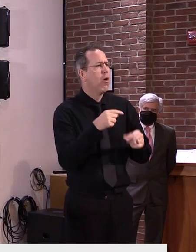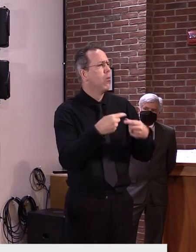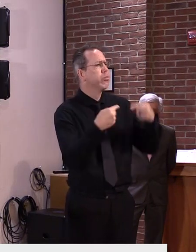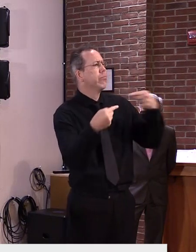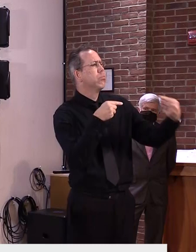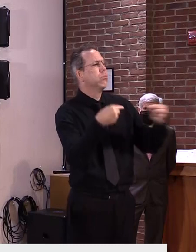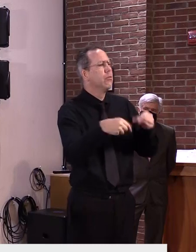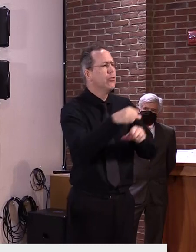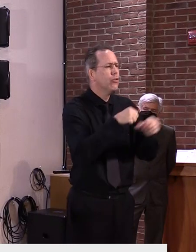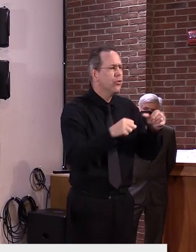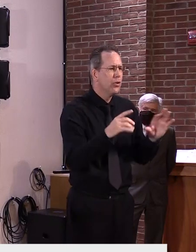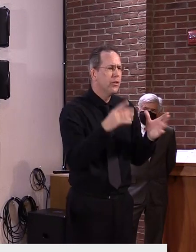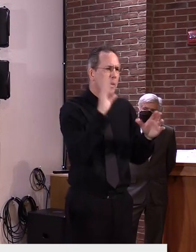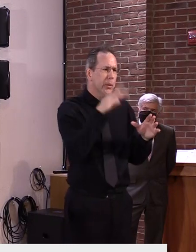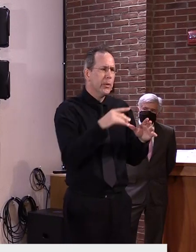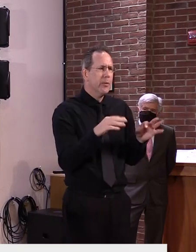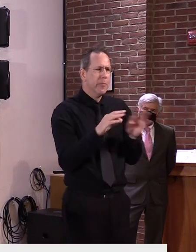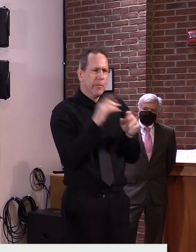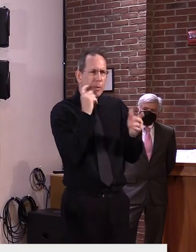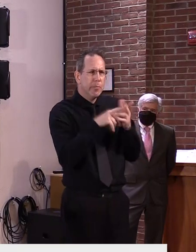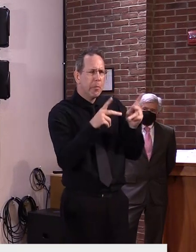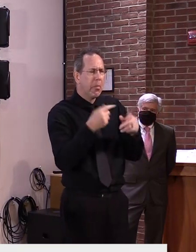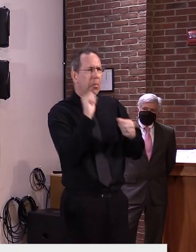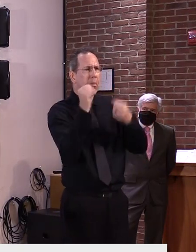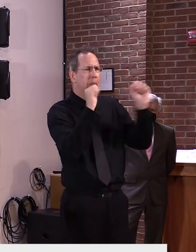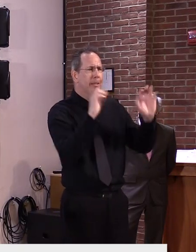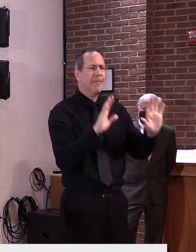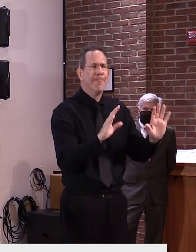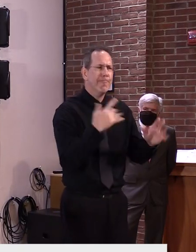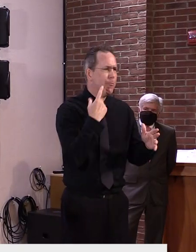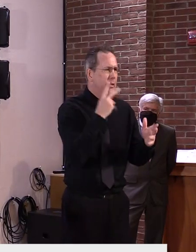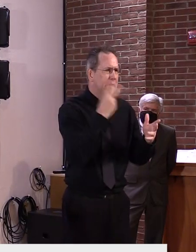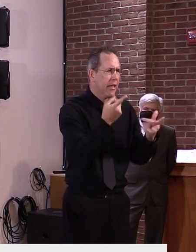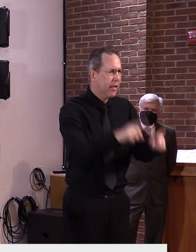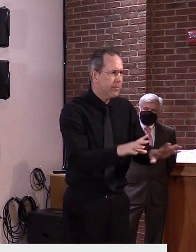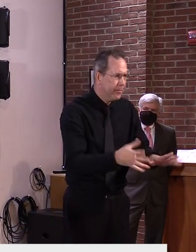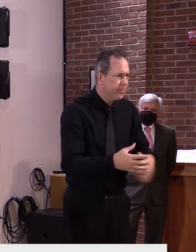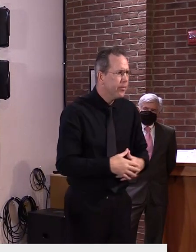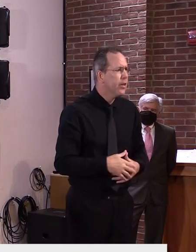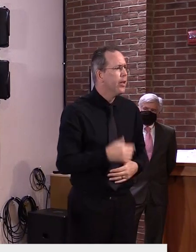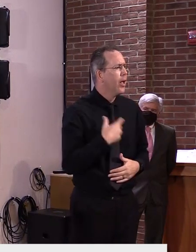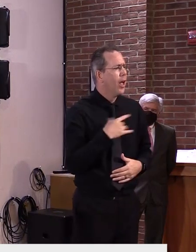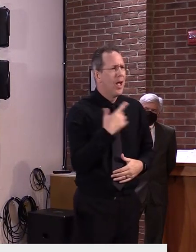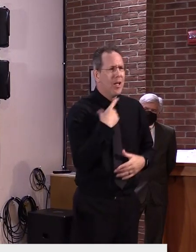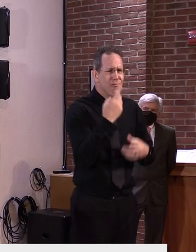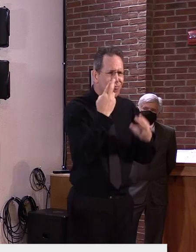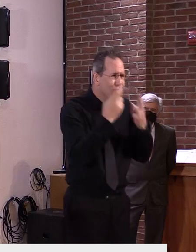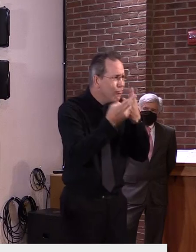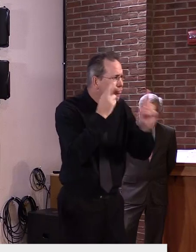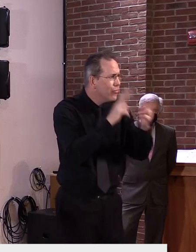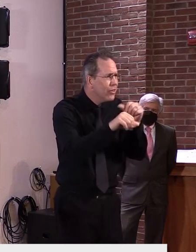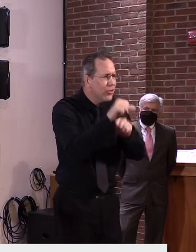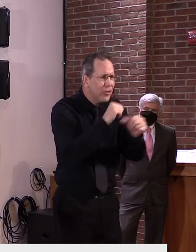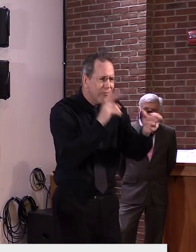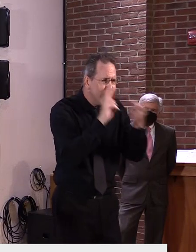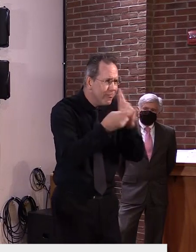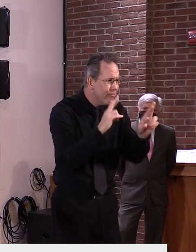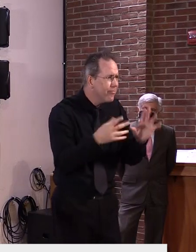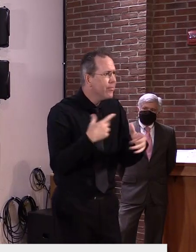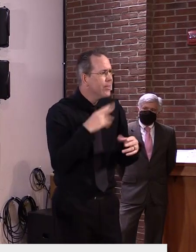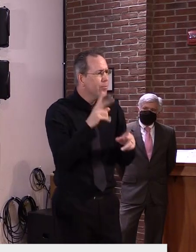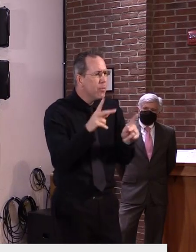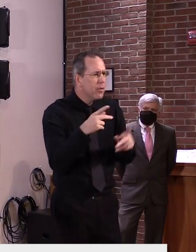it seems as though. I'm familiar friends with many who